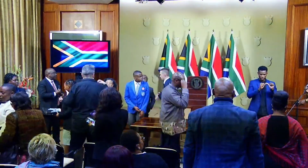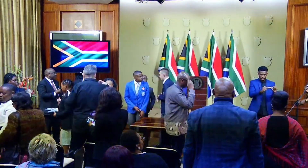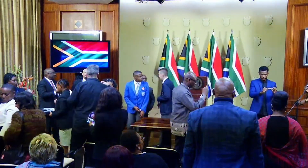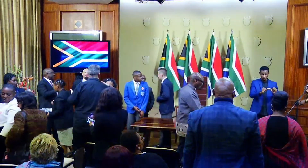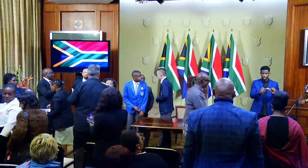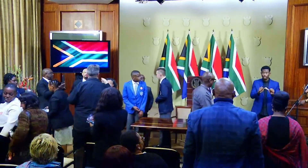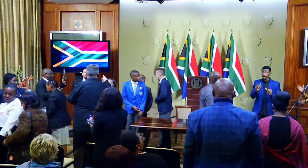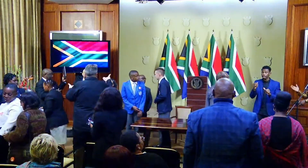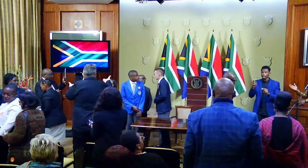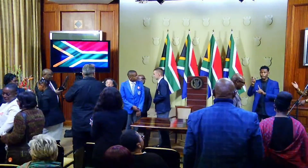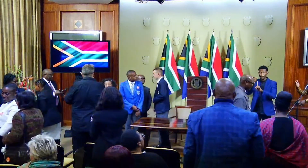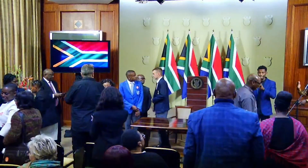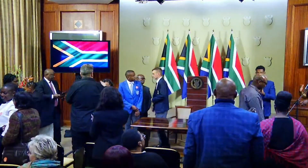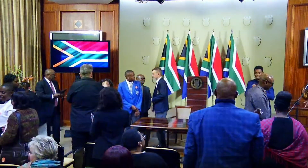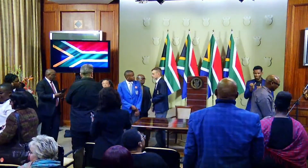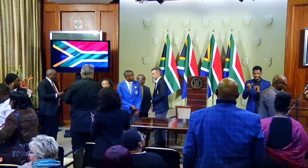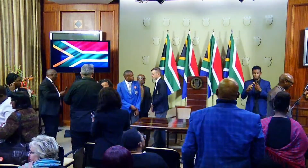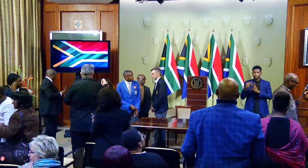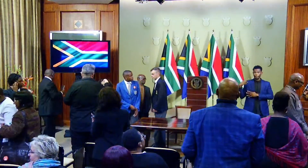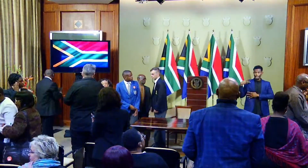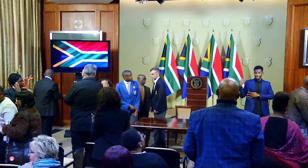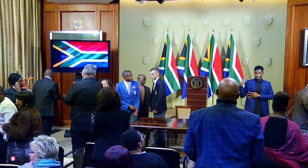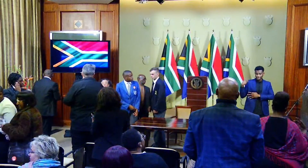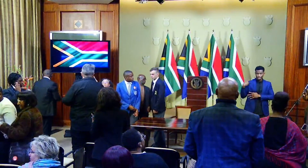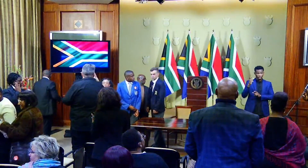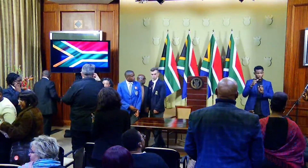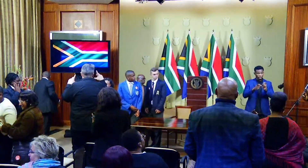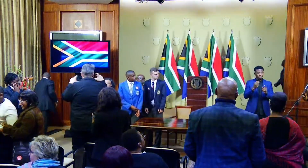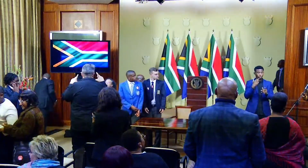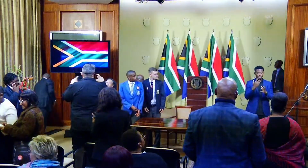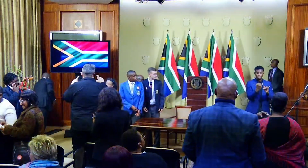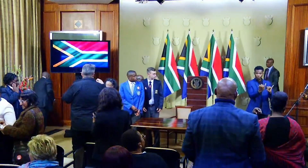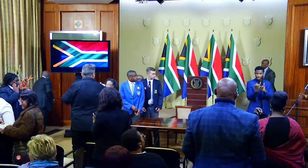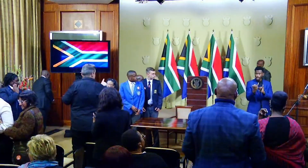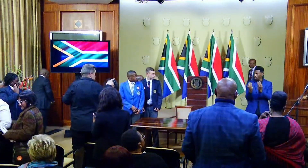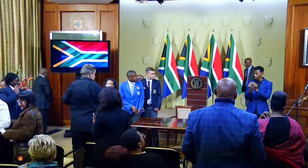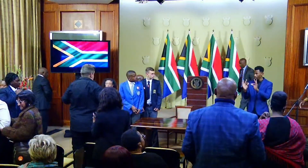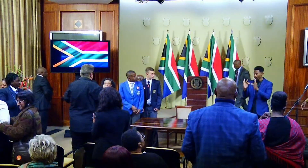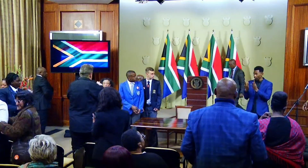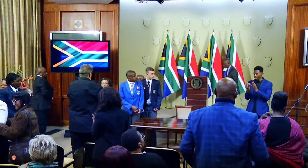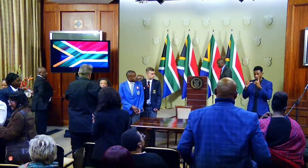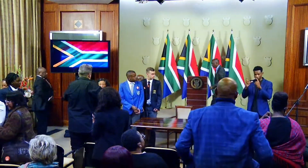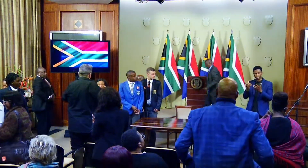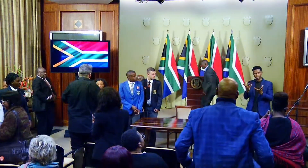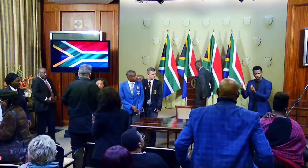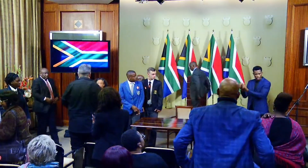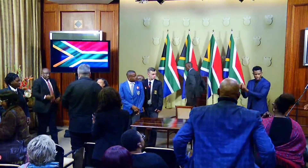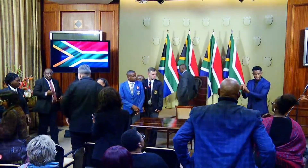well as the invited guests, they can proceed outside for the family photo. Thank you.